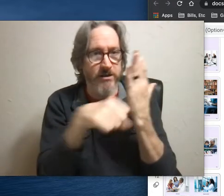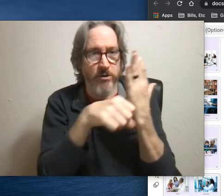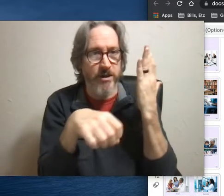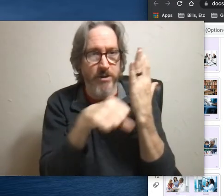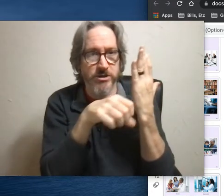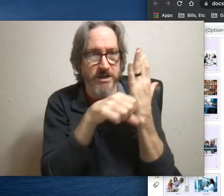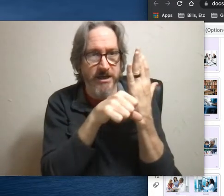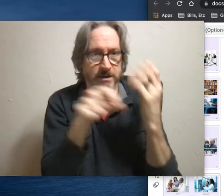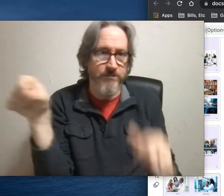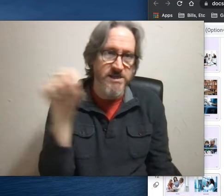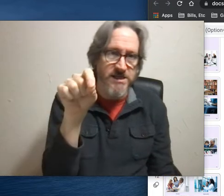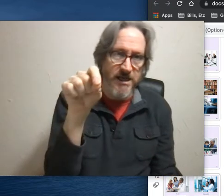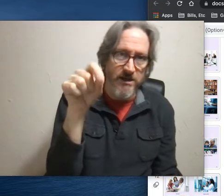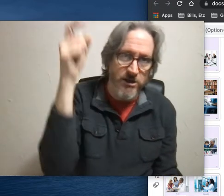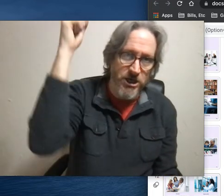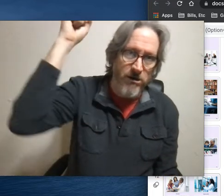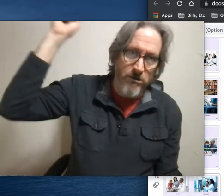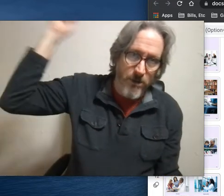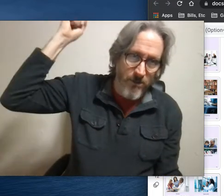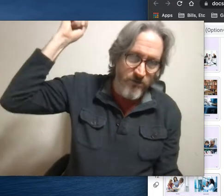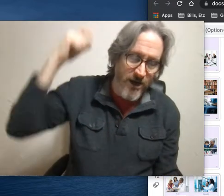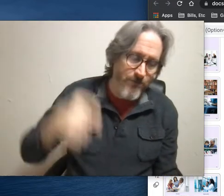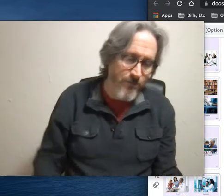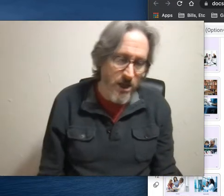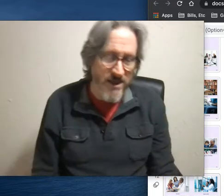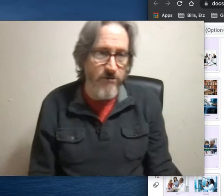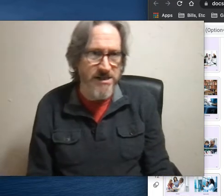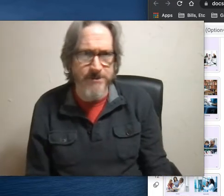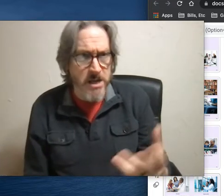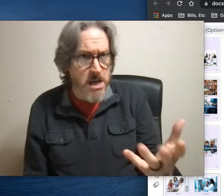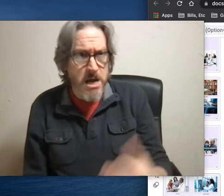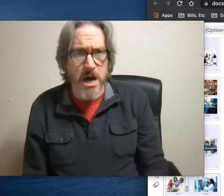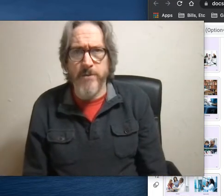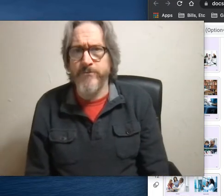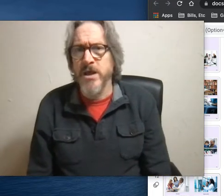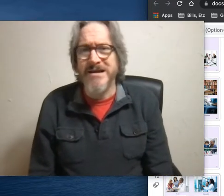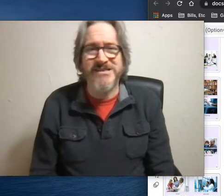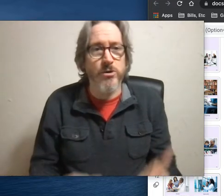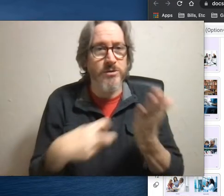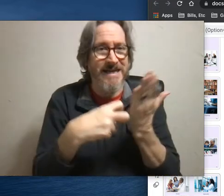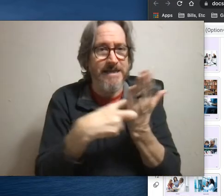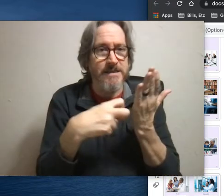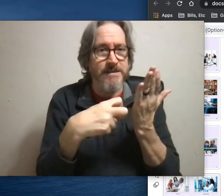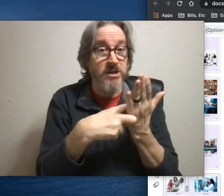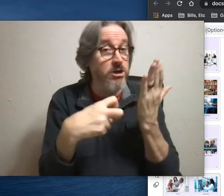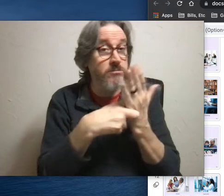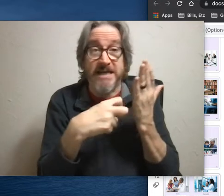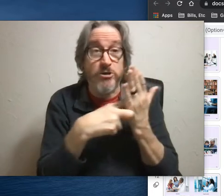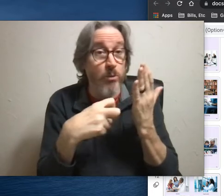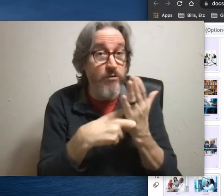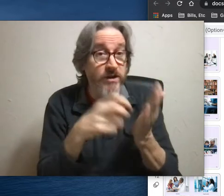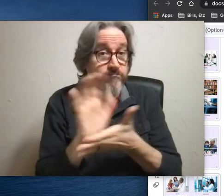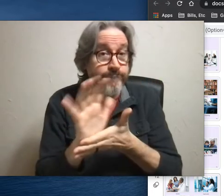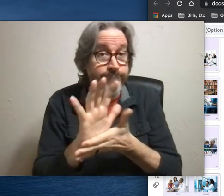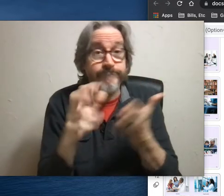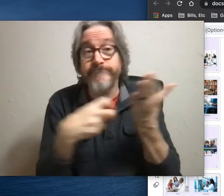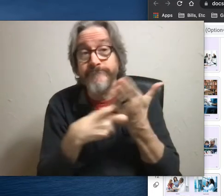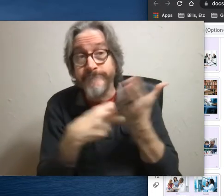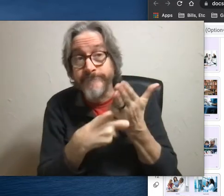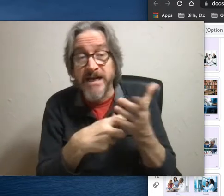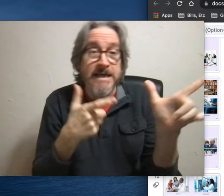a ticket where they punch your ticket, stick it in the chair above your head, in the headrest. So ticket to a movie,